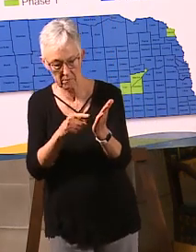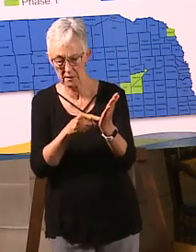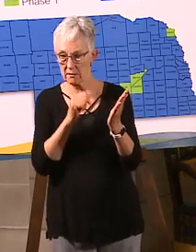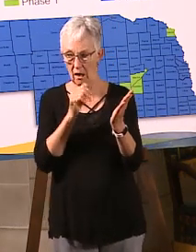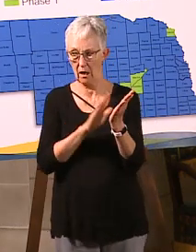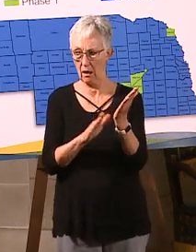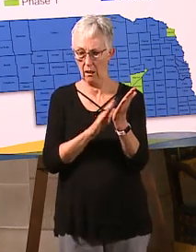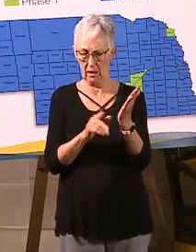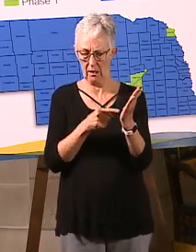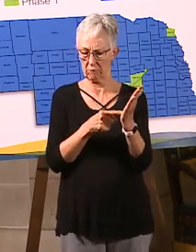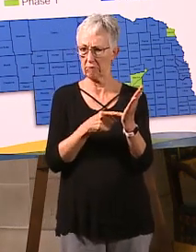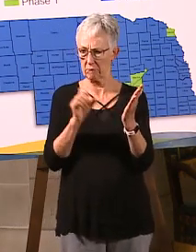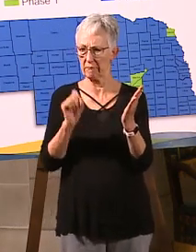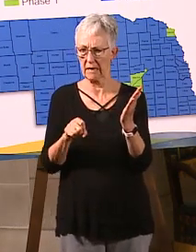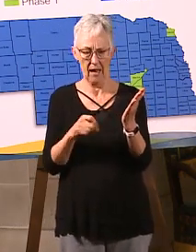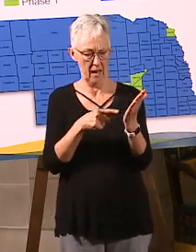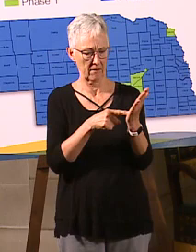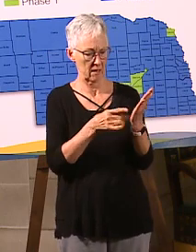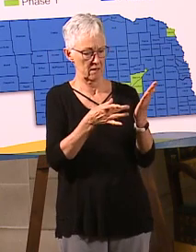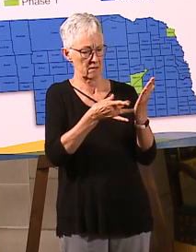many opportunities for these